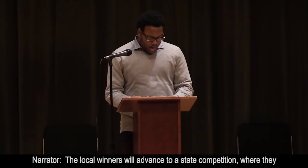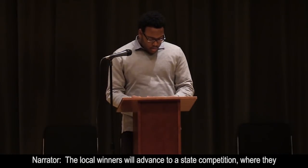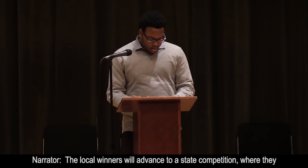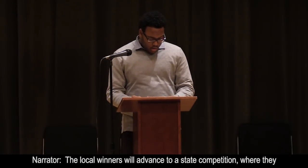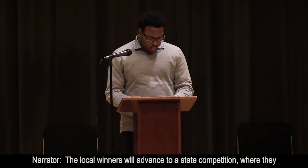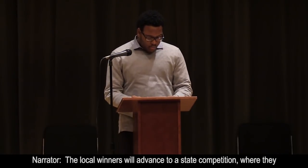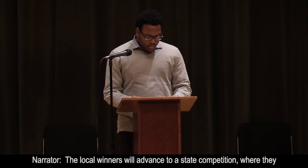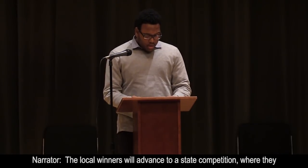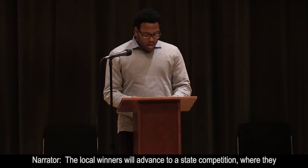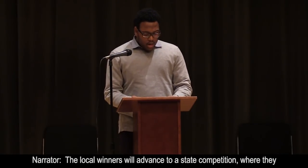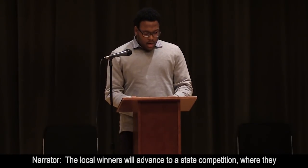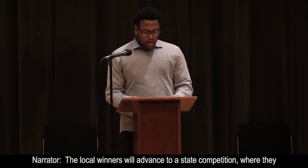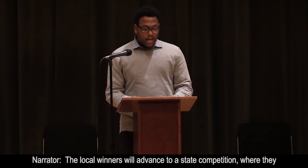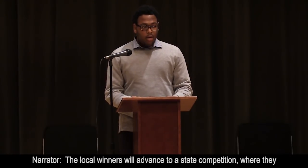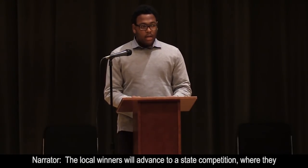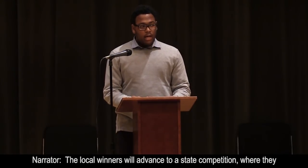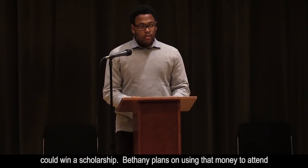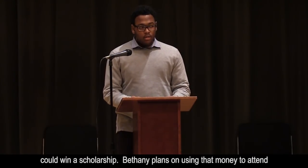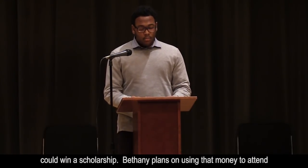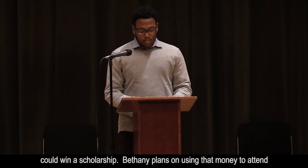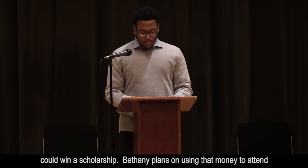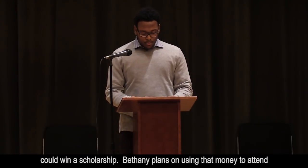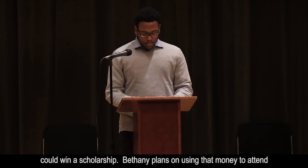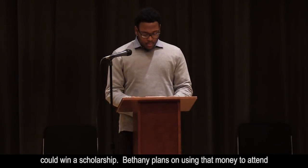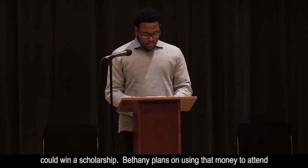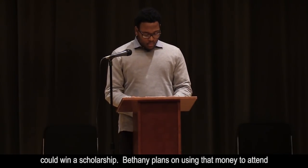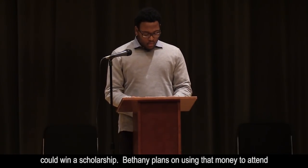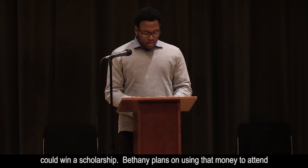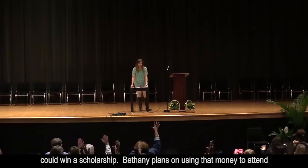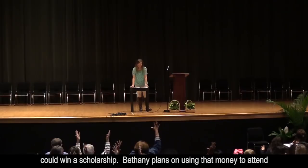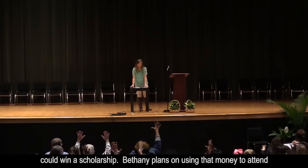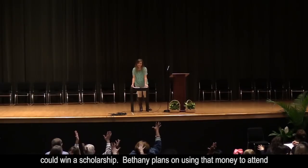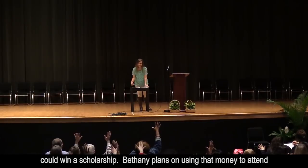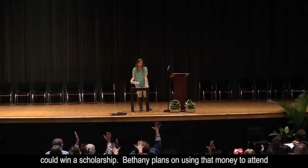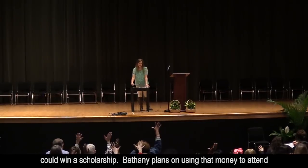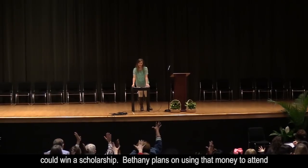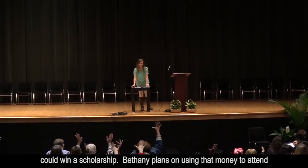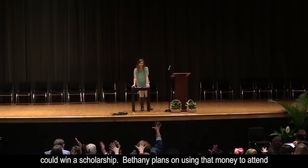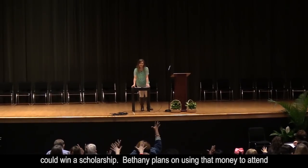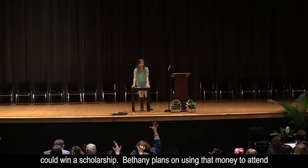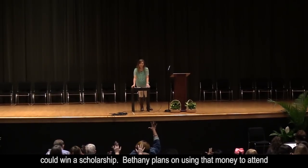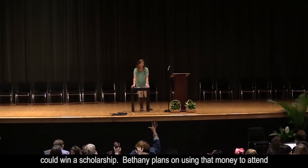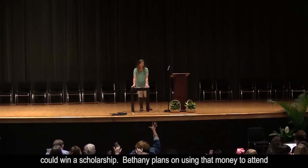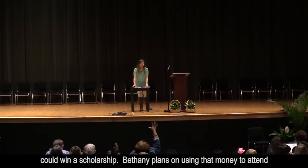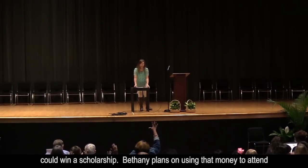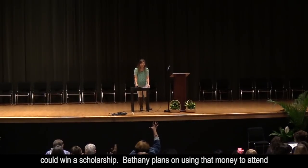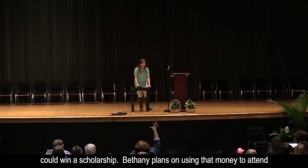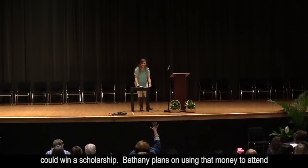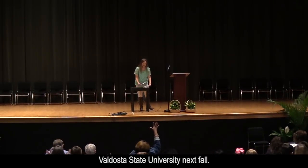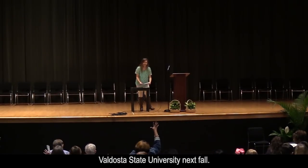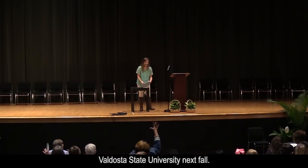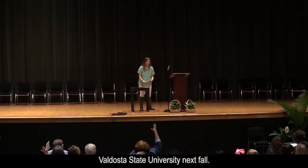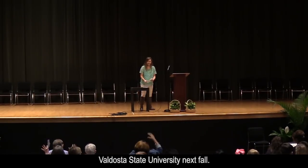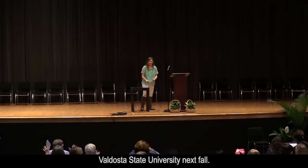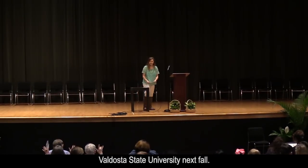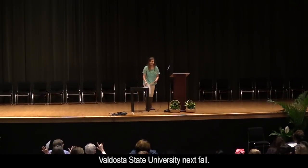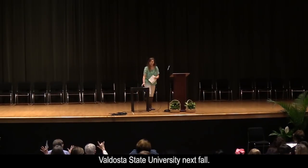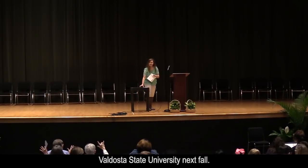to a state competition where they could win a scholarship. Bethany plans on using that money to attend Valdosta State